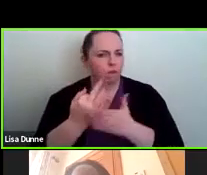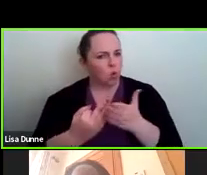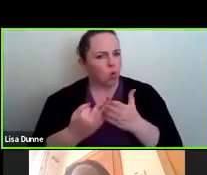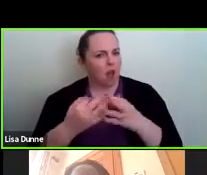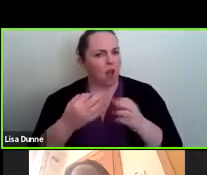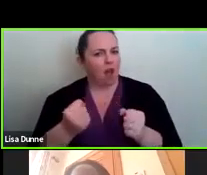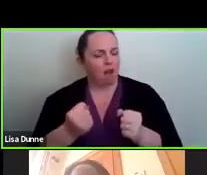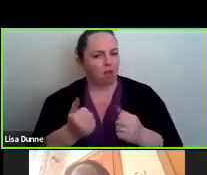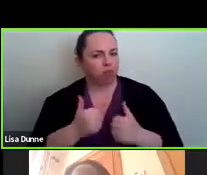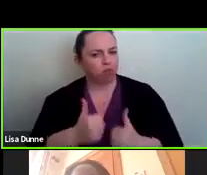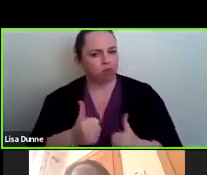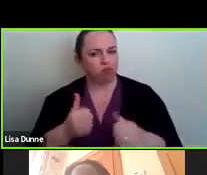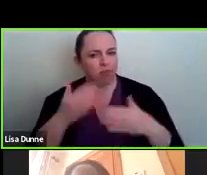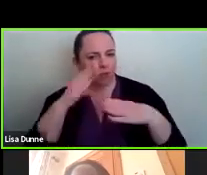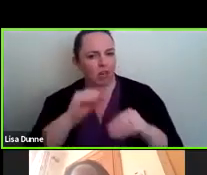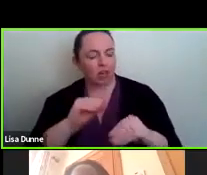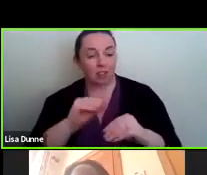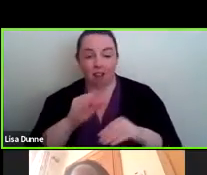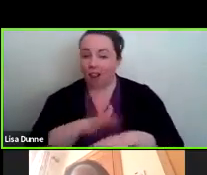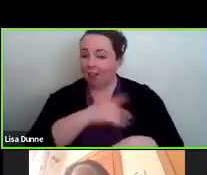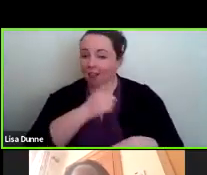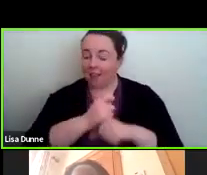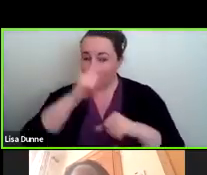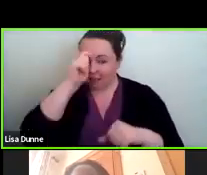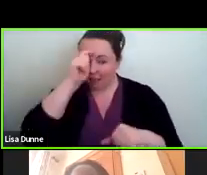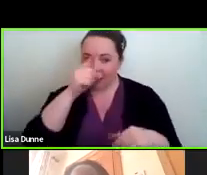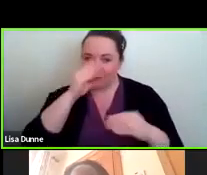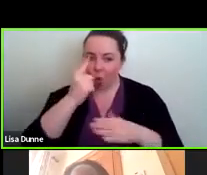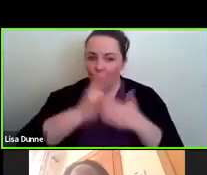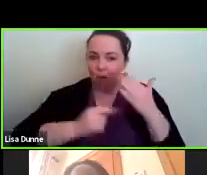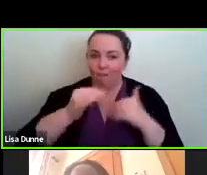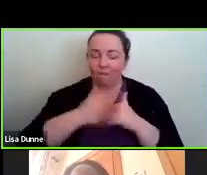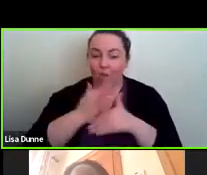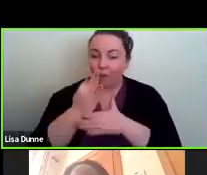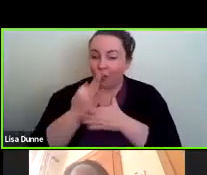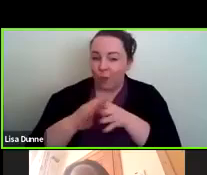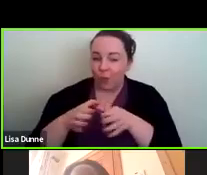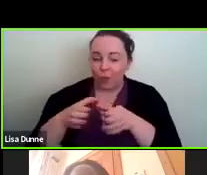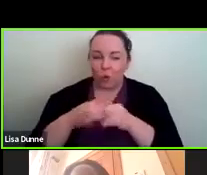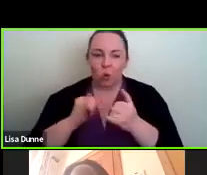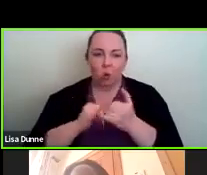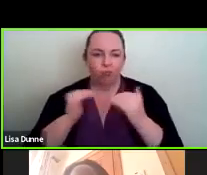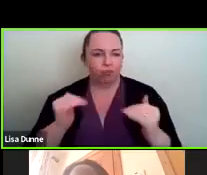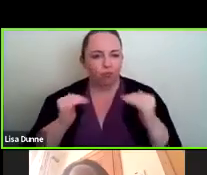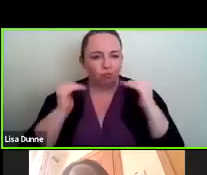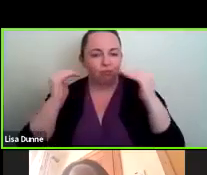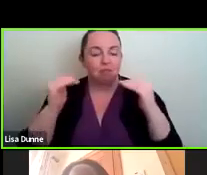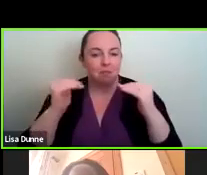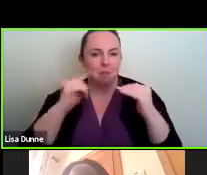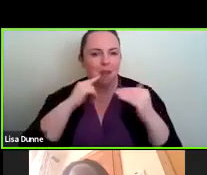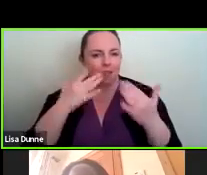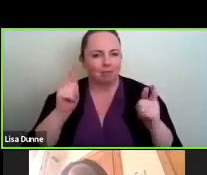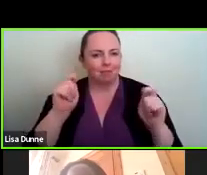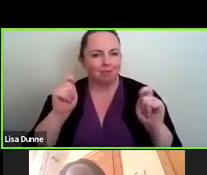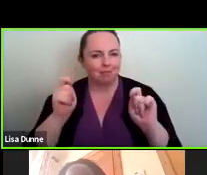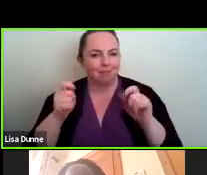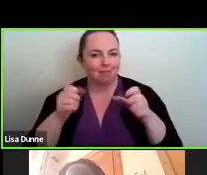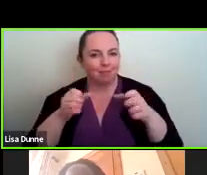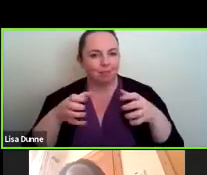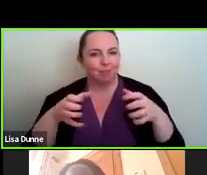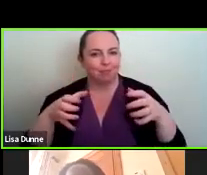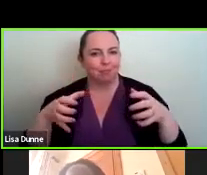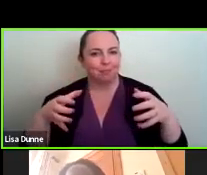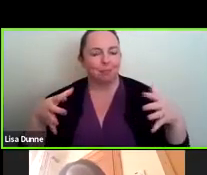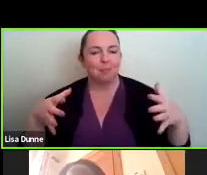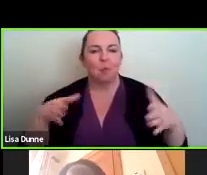few for a long, long time. It has been tweaked over the years, undoubtedly, but I think it now needs more than tweaking and adding